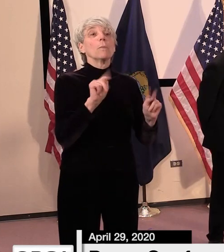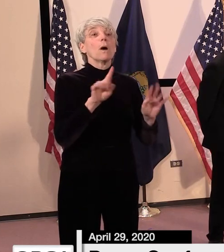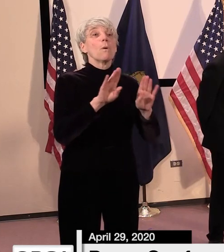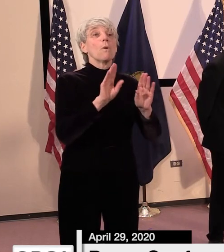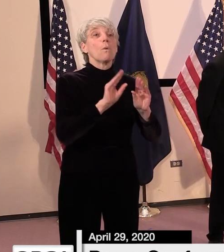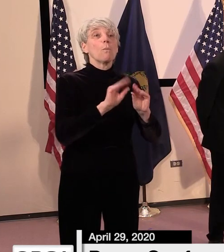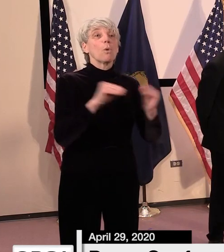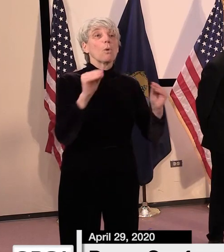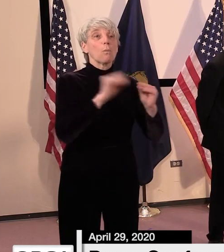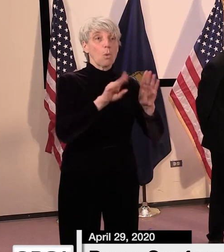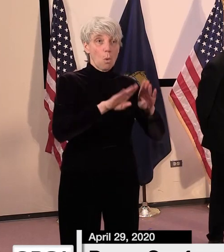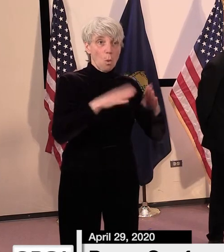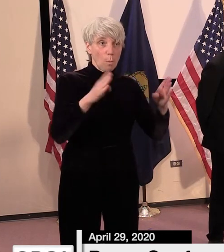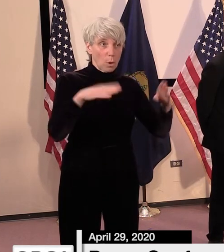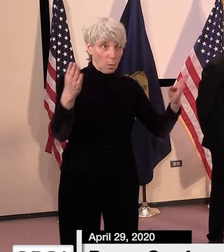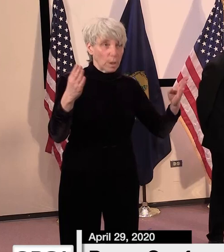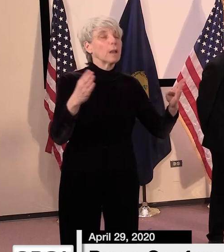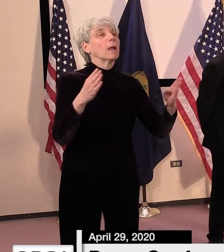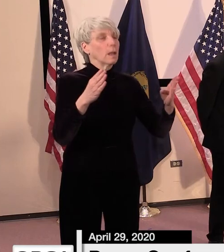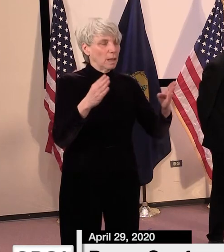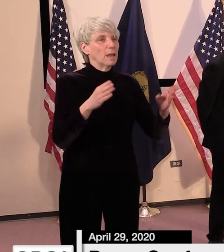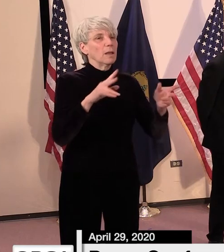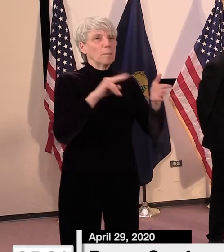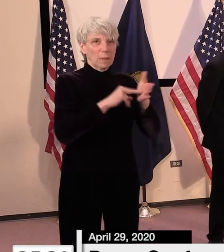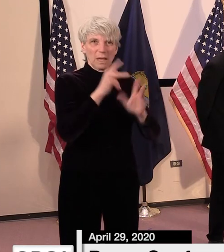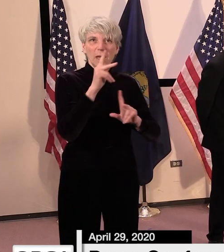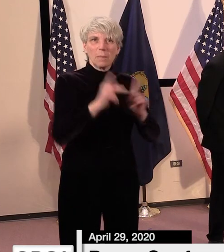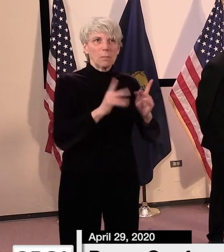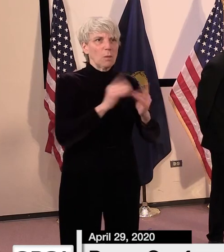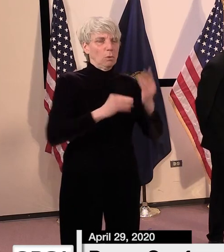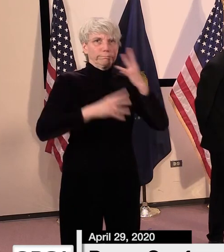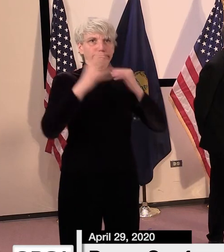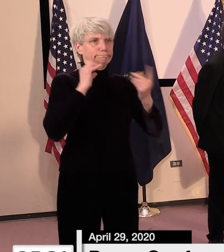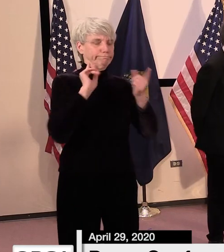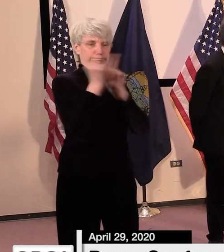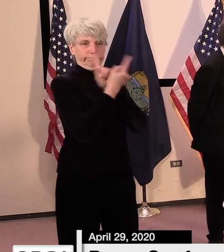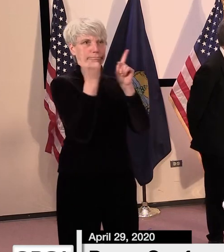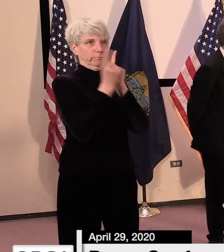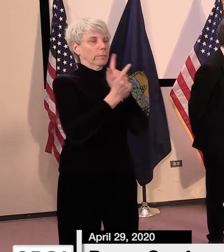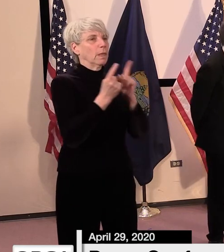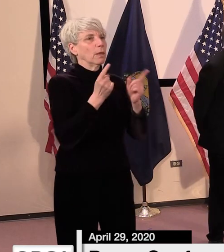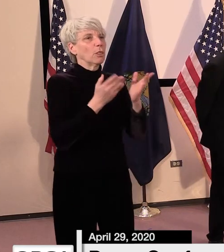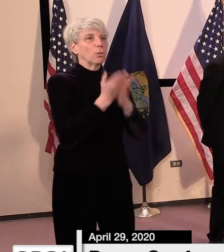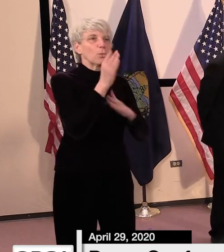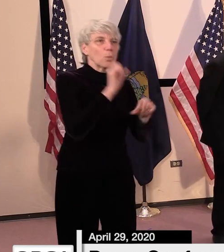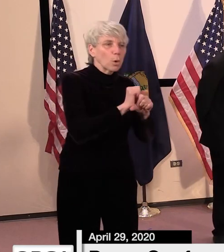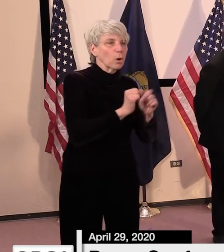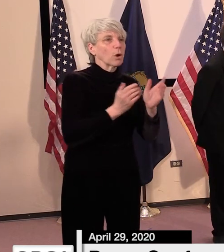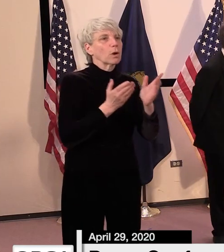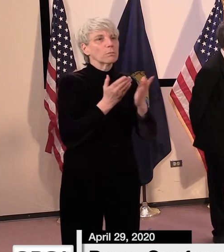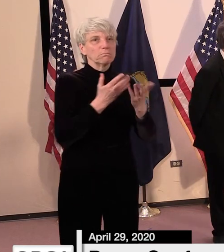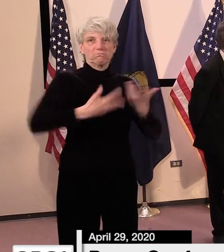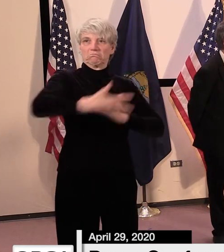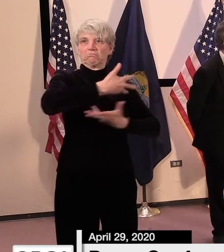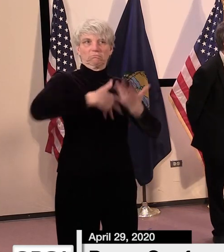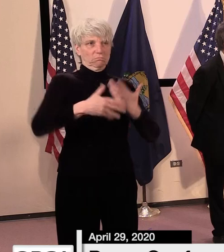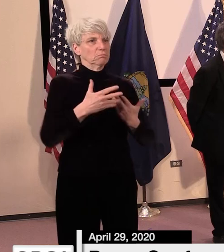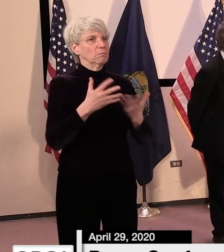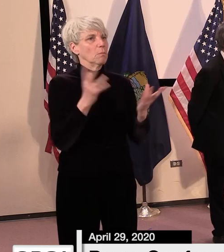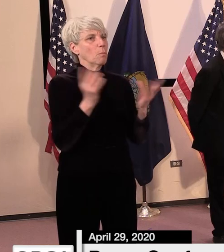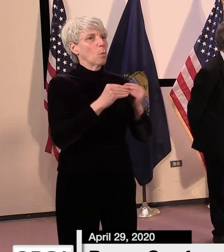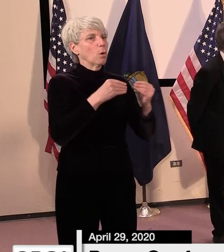may have more close contacts than our cases in the past several weeks have had. We'll be prepared to handle anywhere